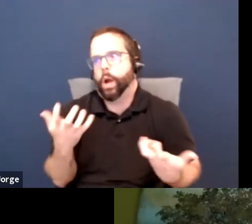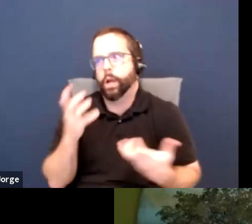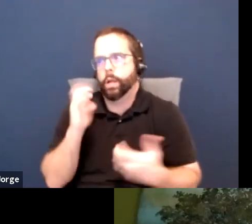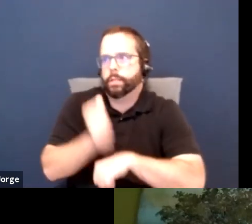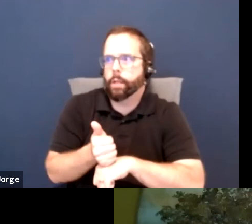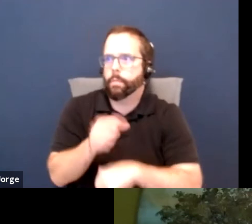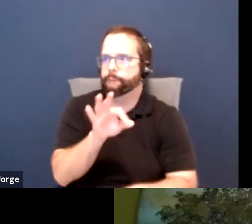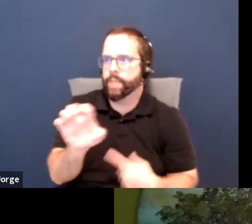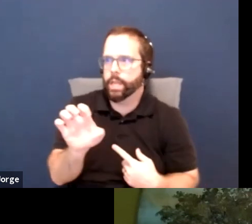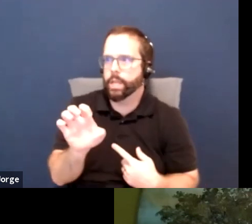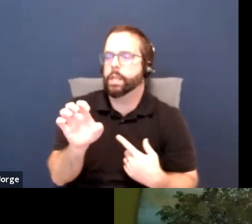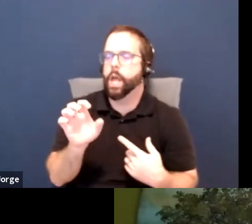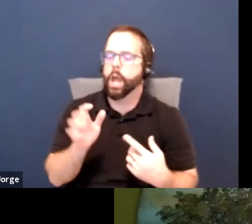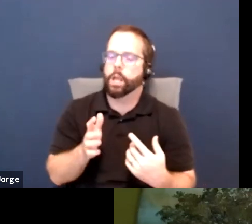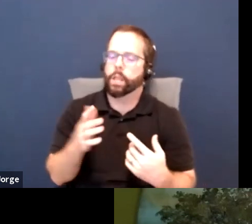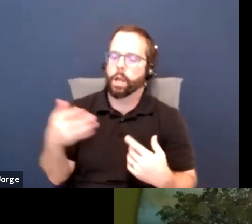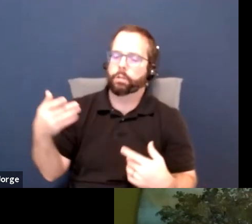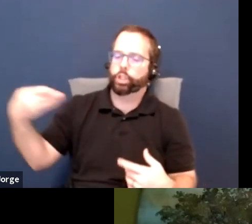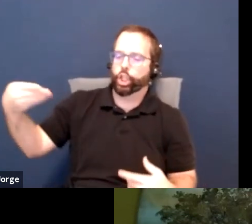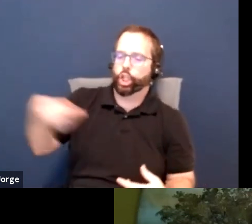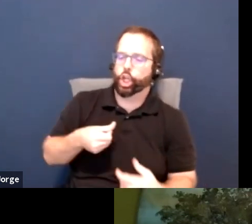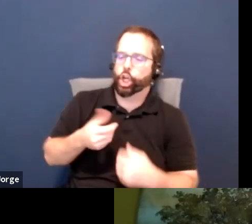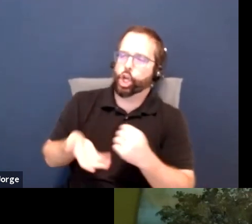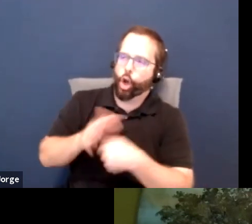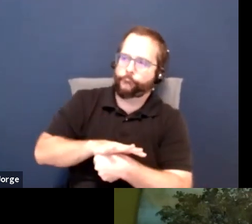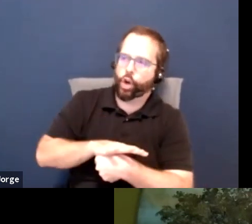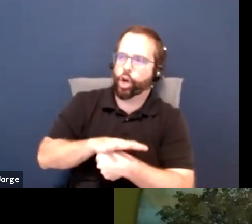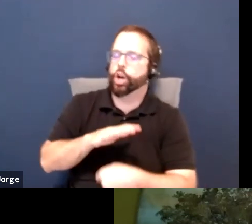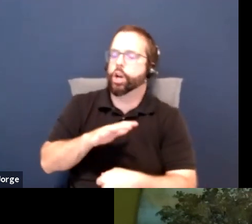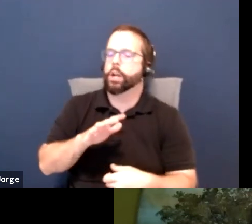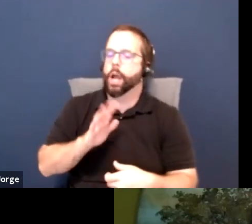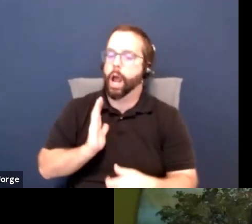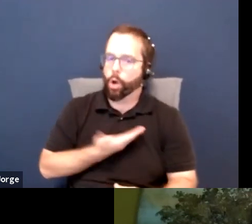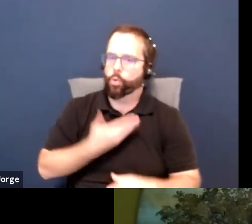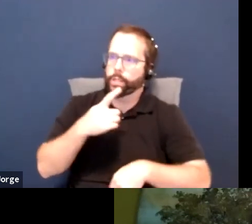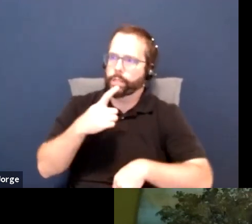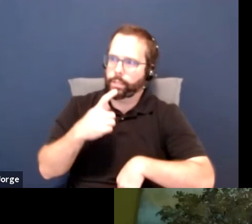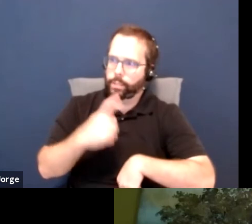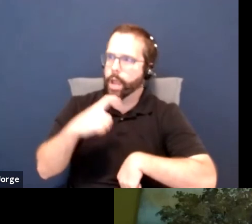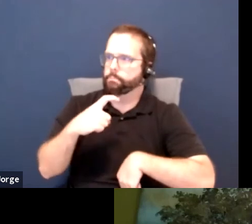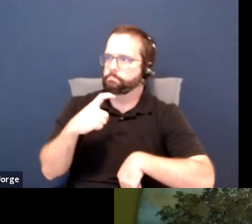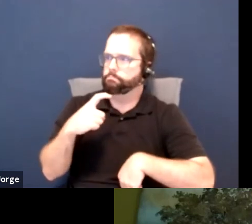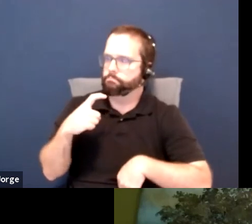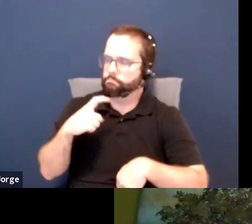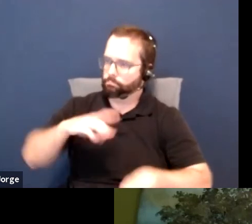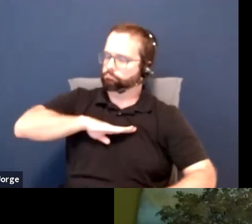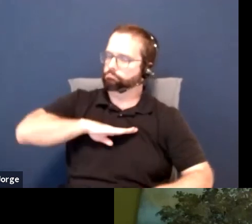generating or covering staff time, making sure that our time is paid for.